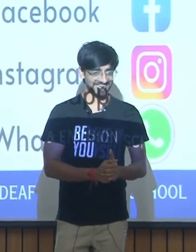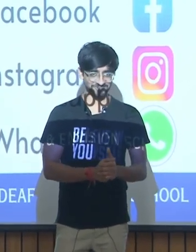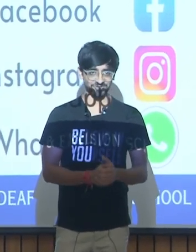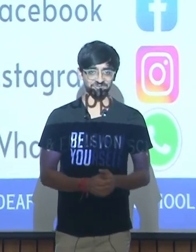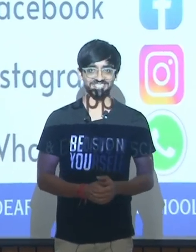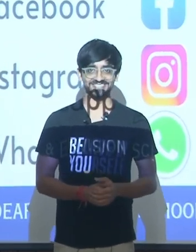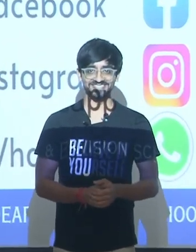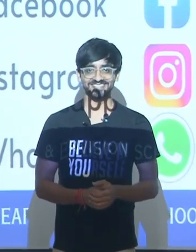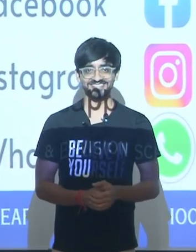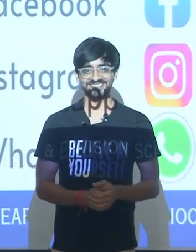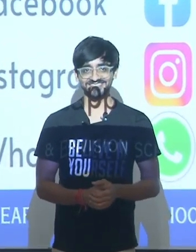Sign for confident.